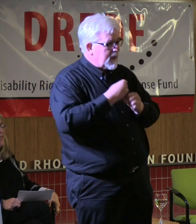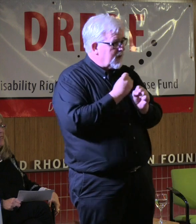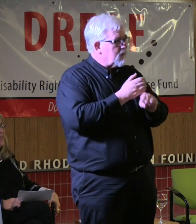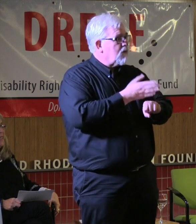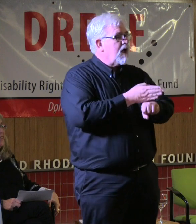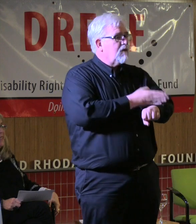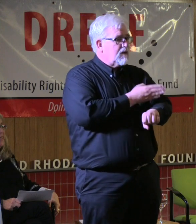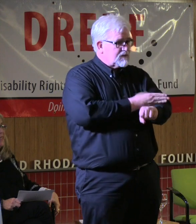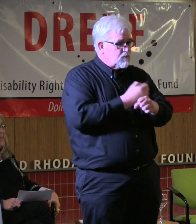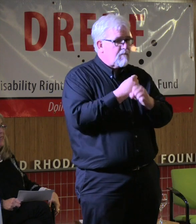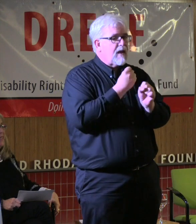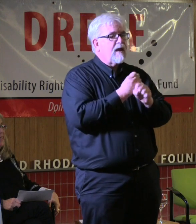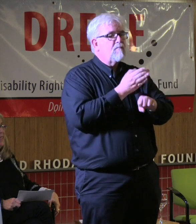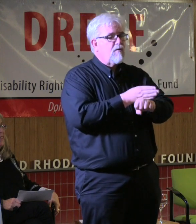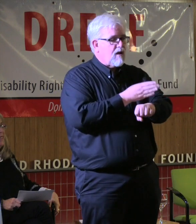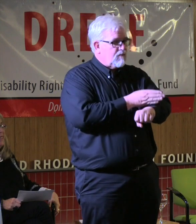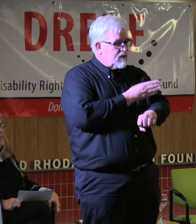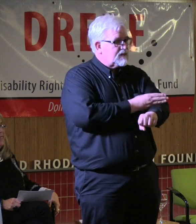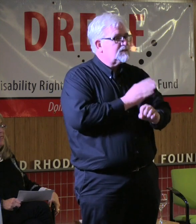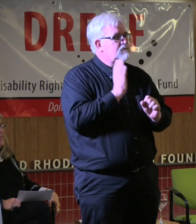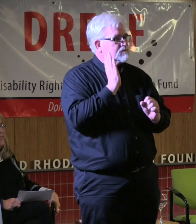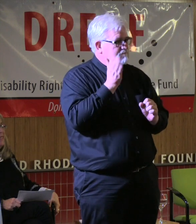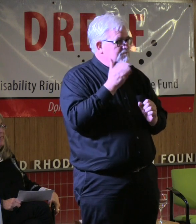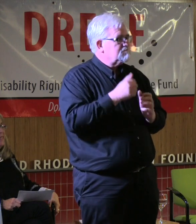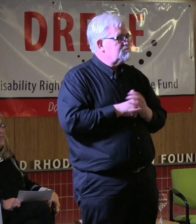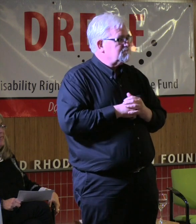making some headway. The